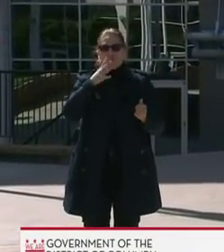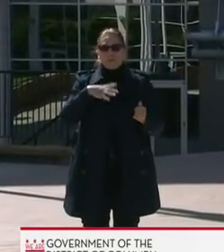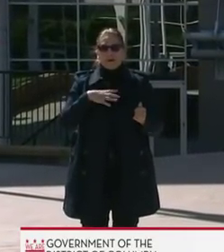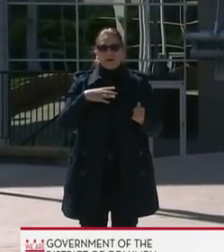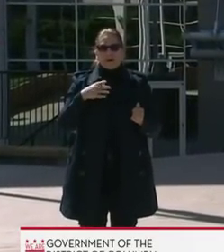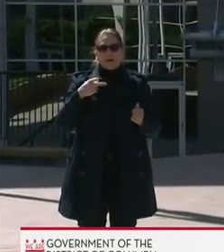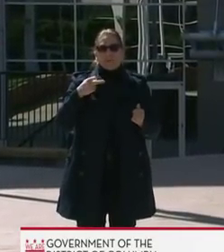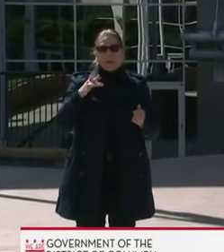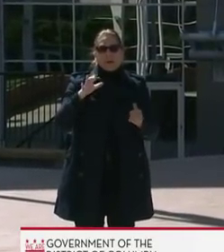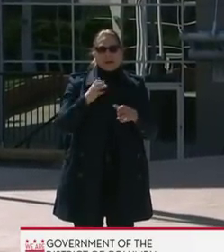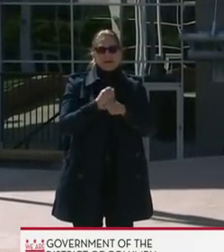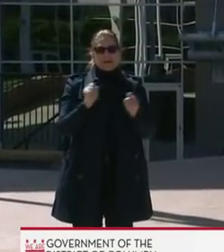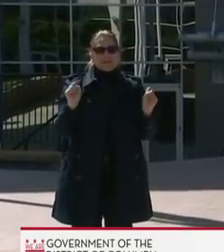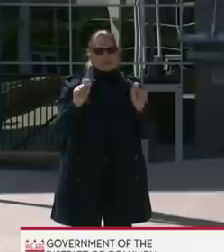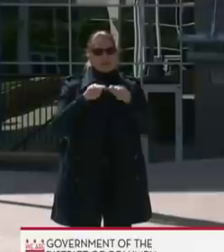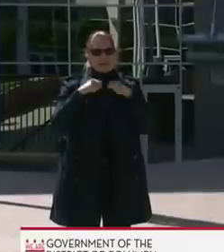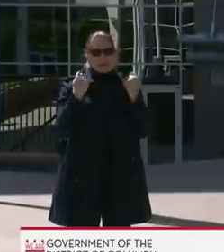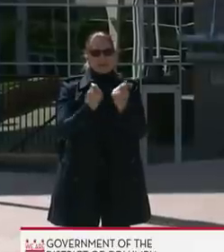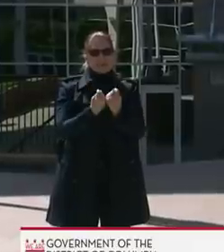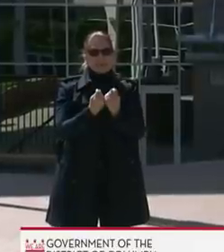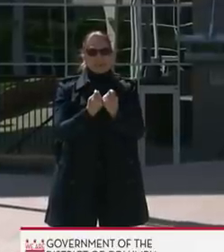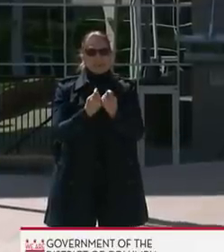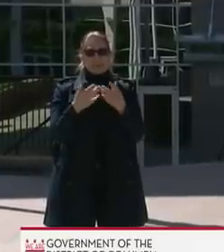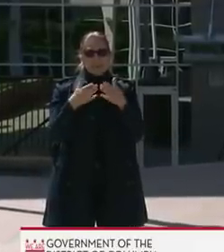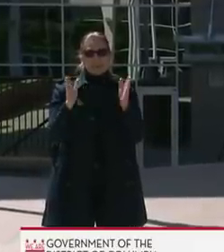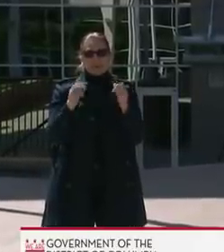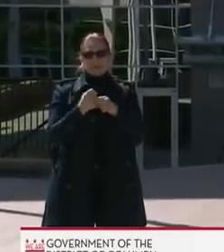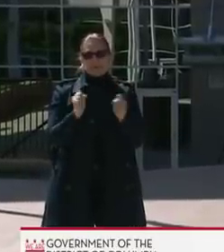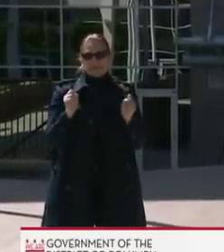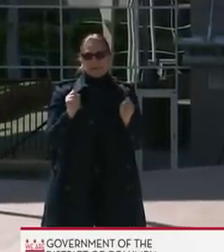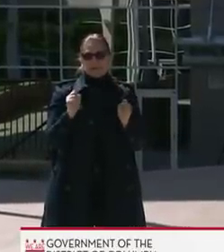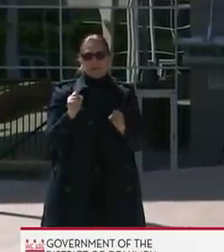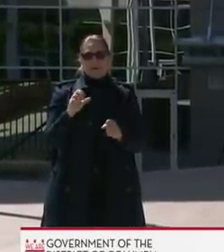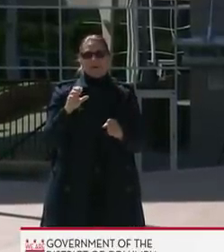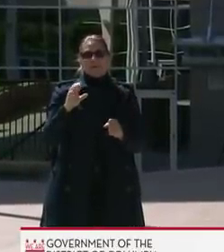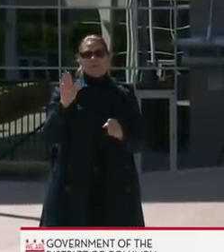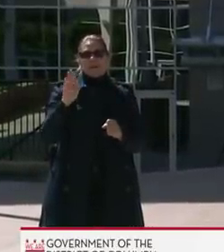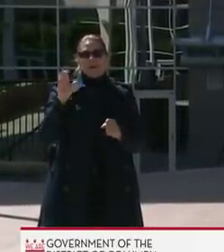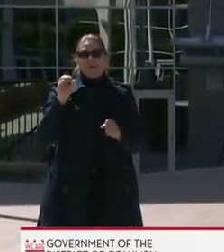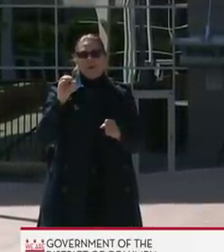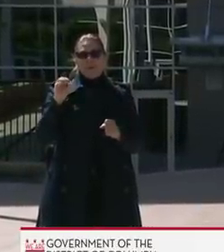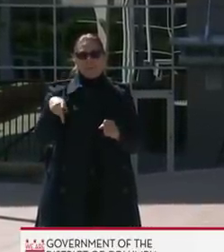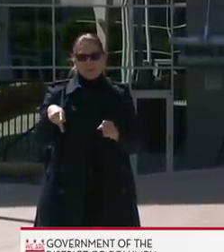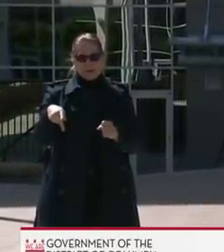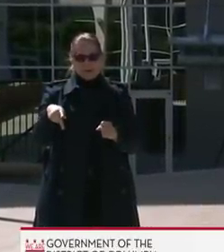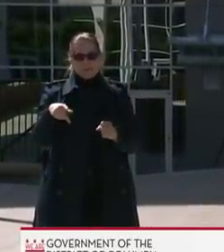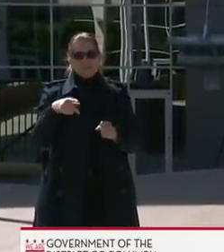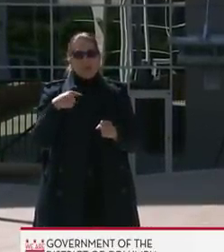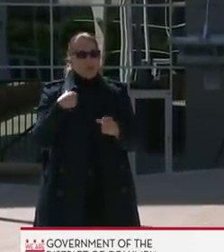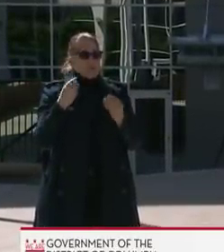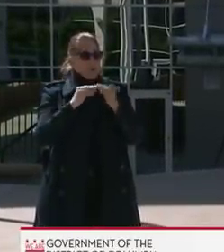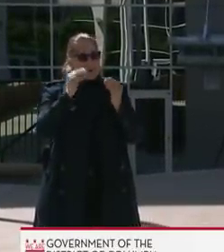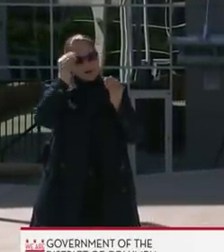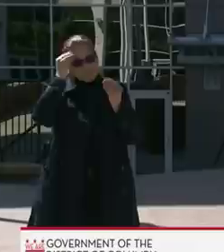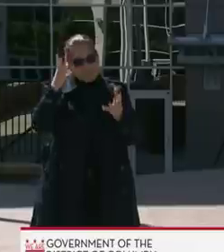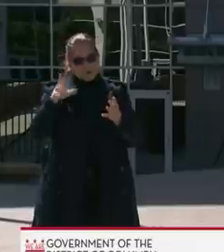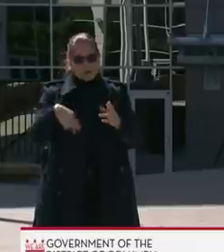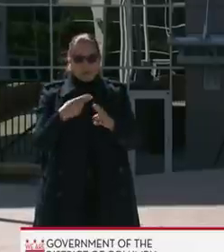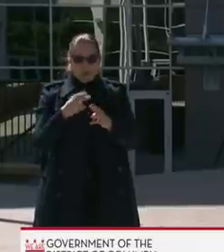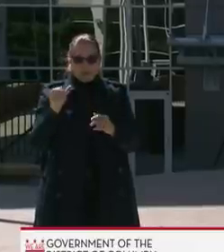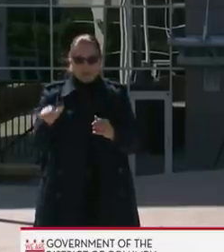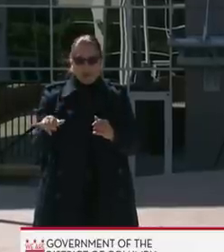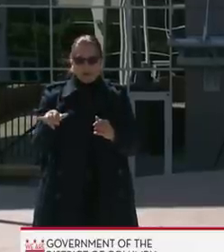BOP and try to get more information out of that operator. So we will spend time doing that. I think